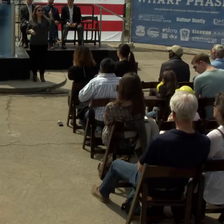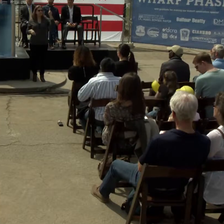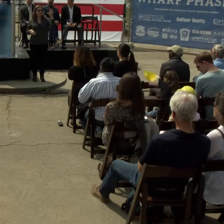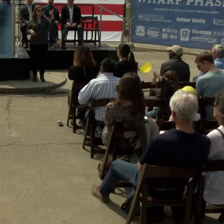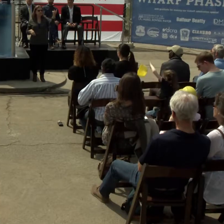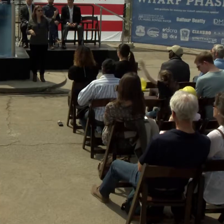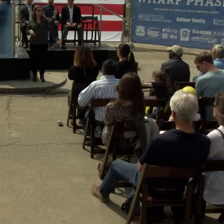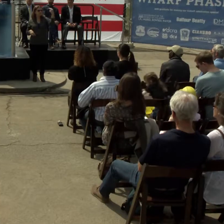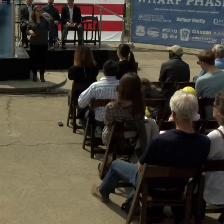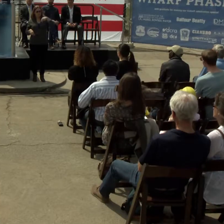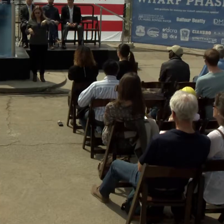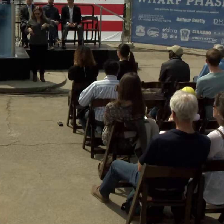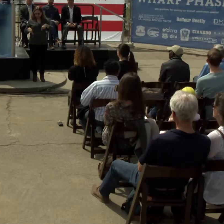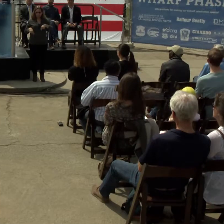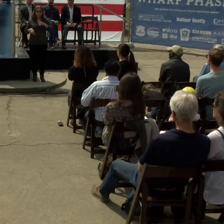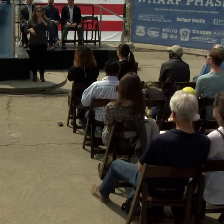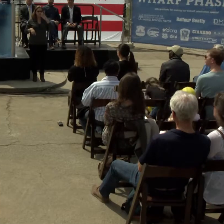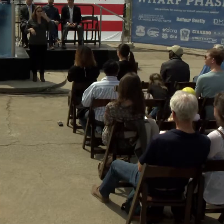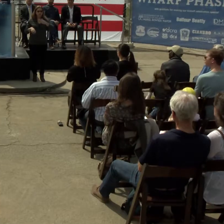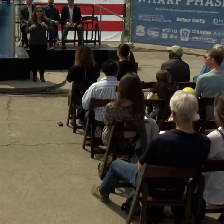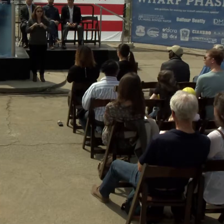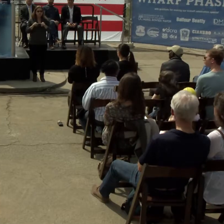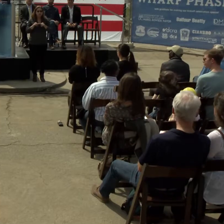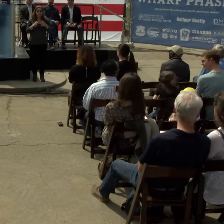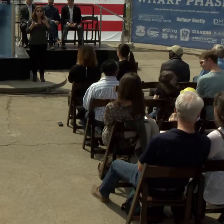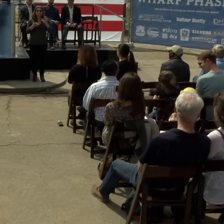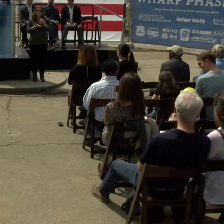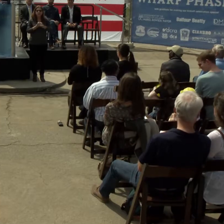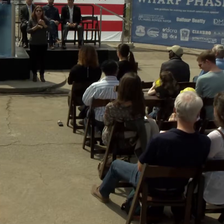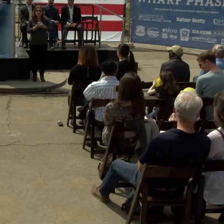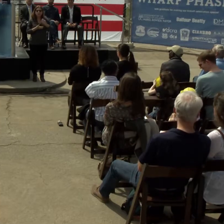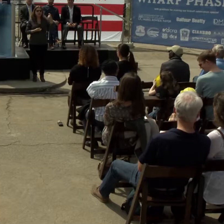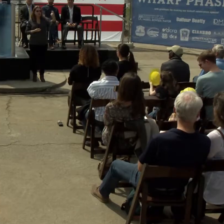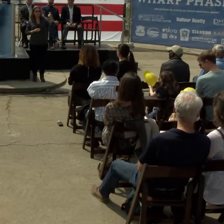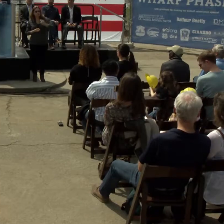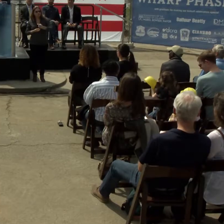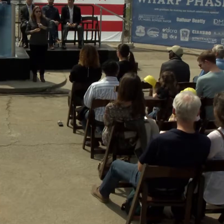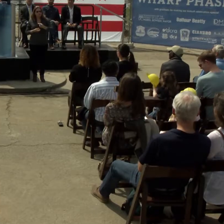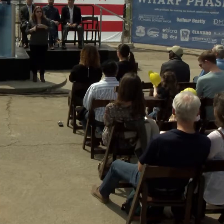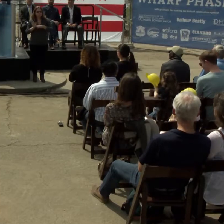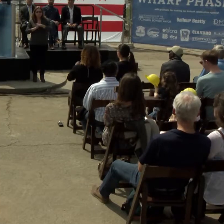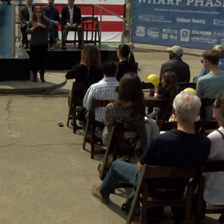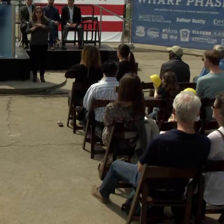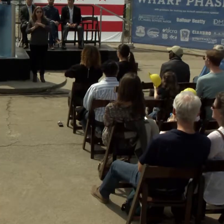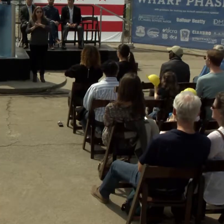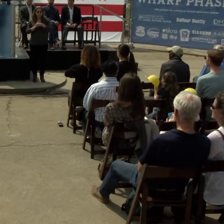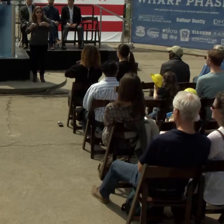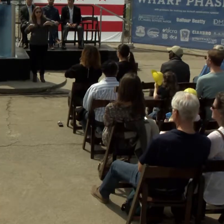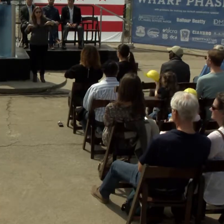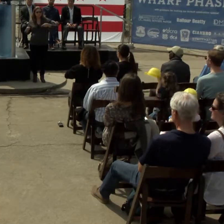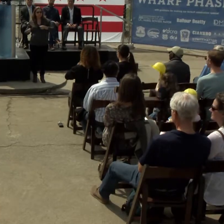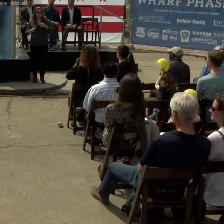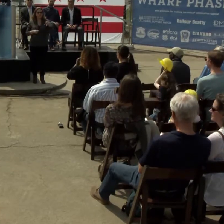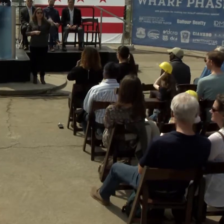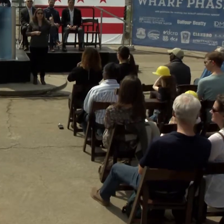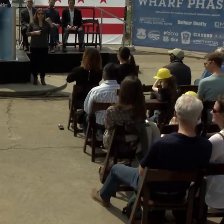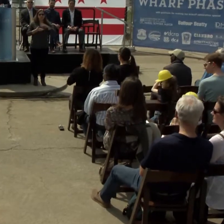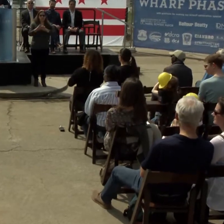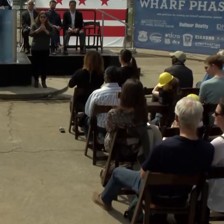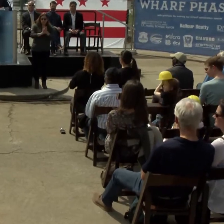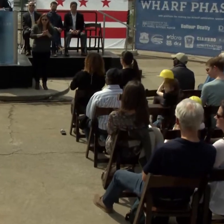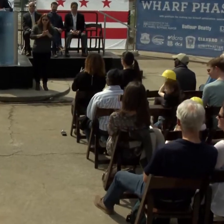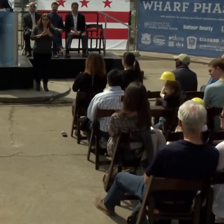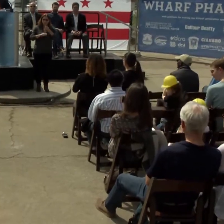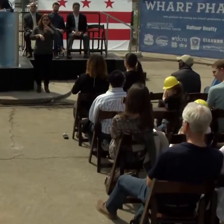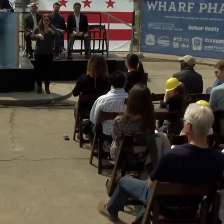and optimism that we've always believed makes Washington a compelling national and global destination. It's truly humbling to